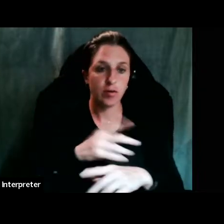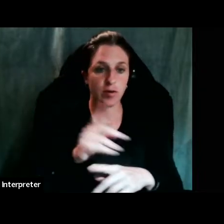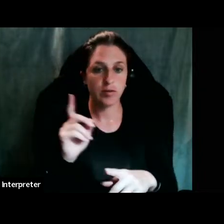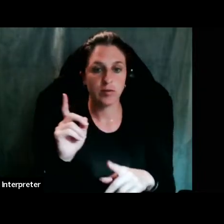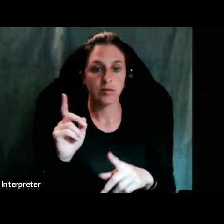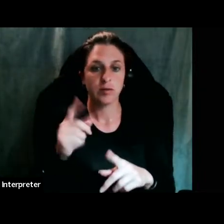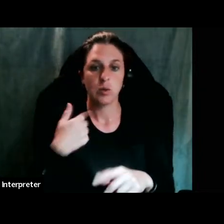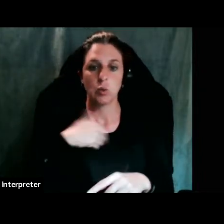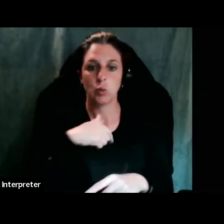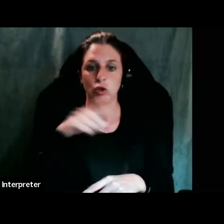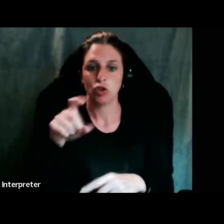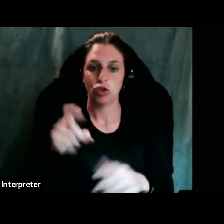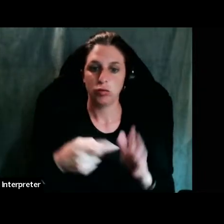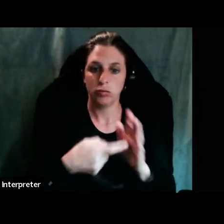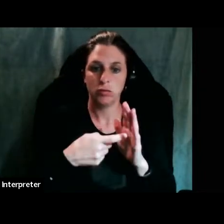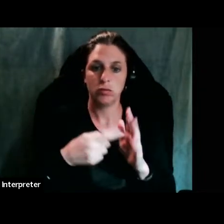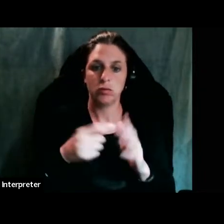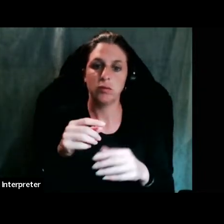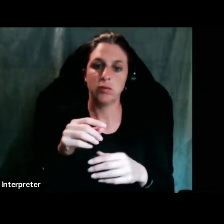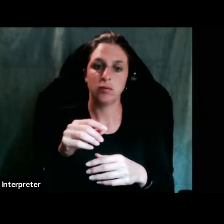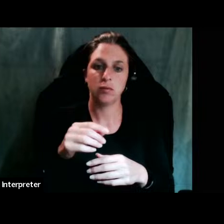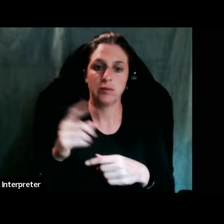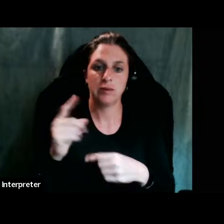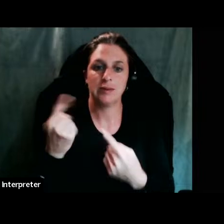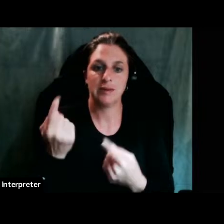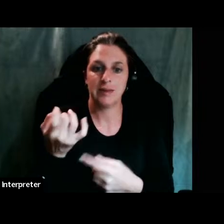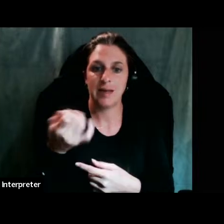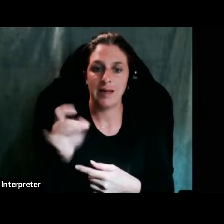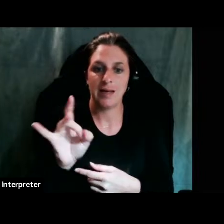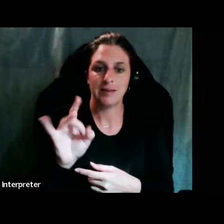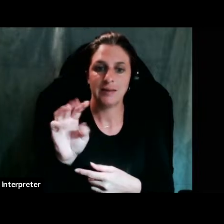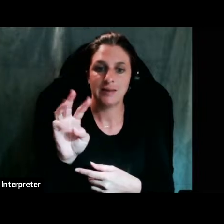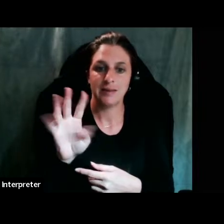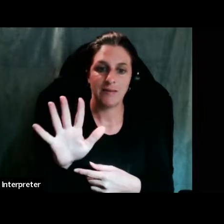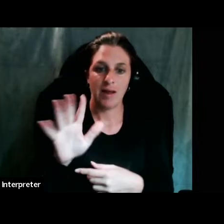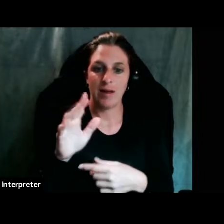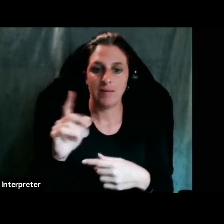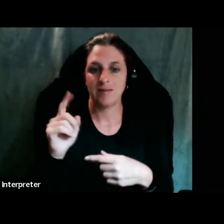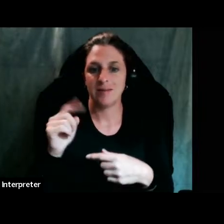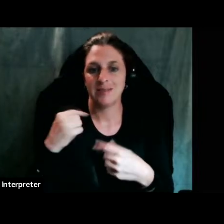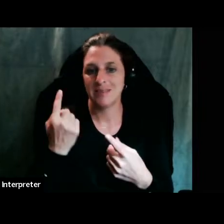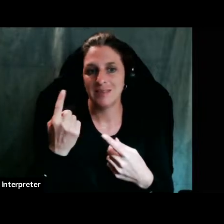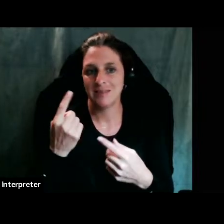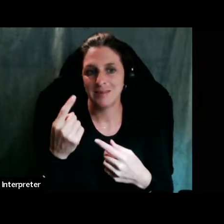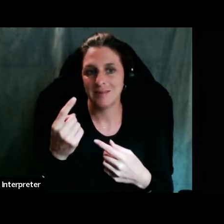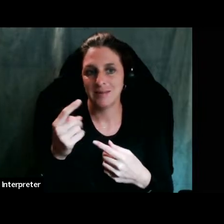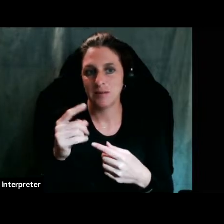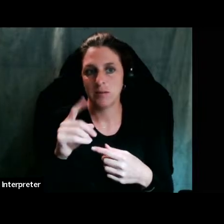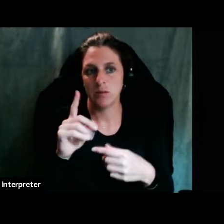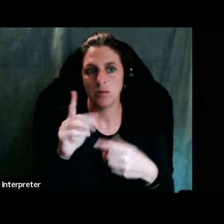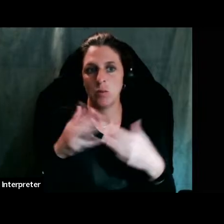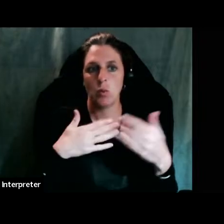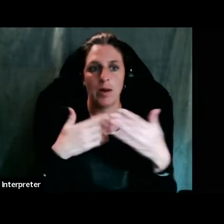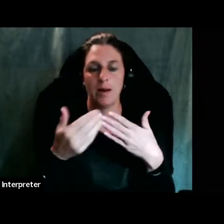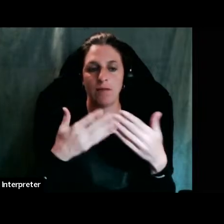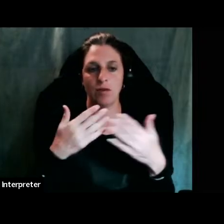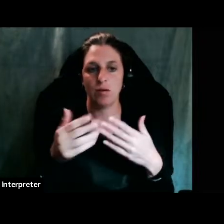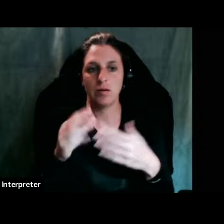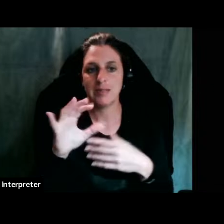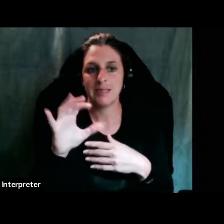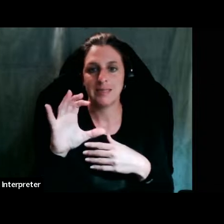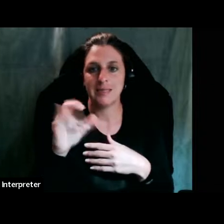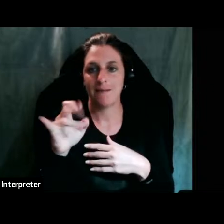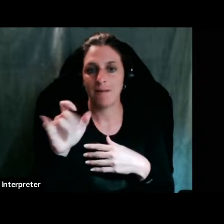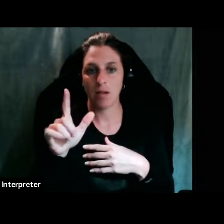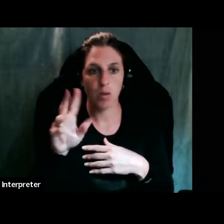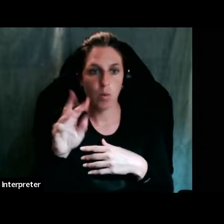or whenever the Civil War actually ended. And, we're still suing for compensation. And